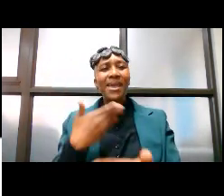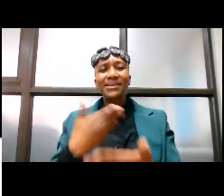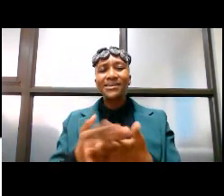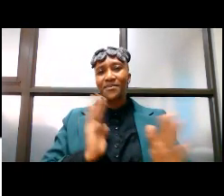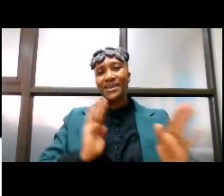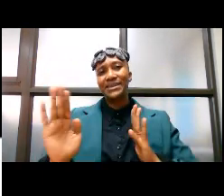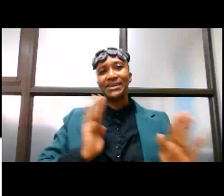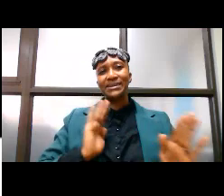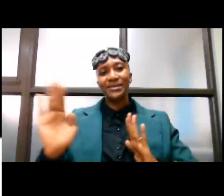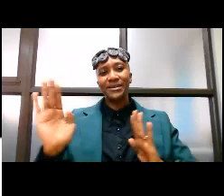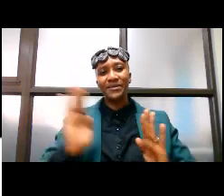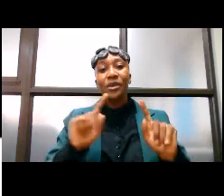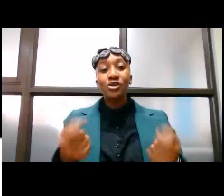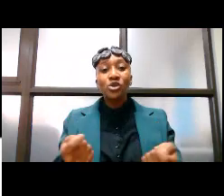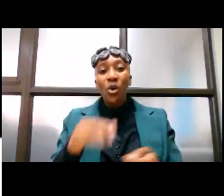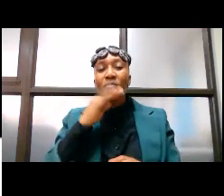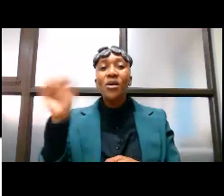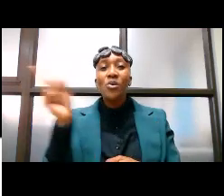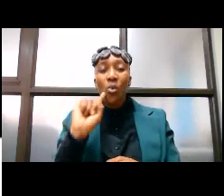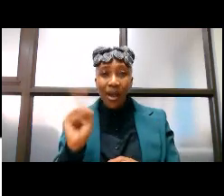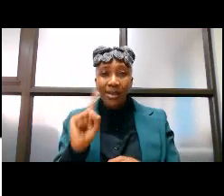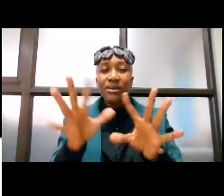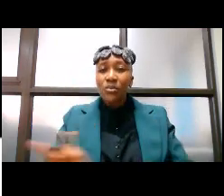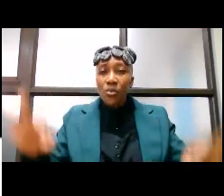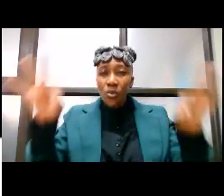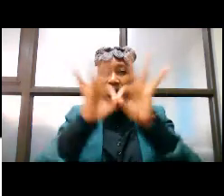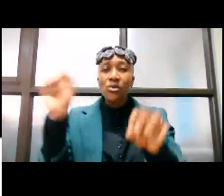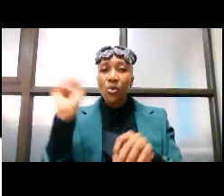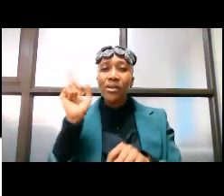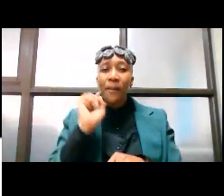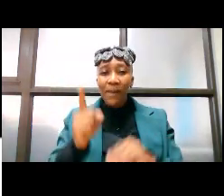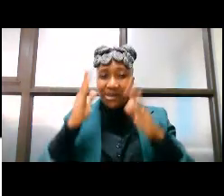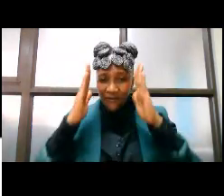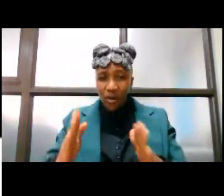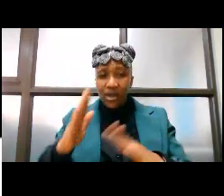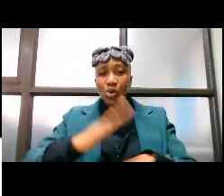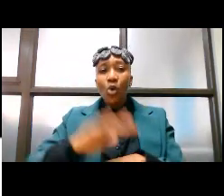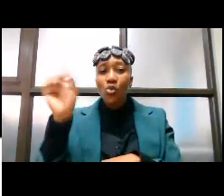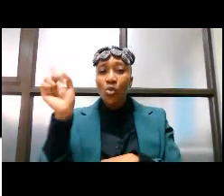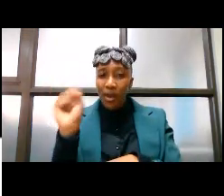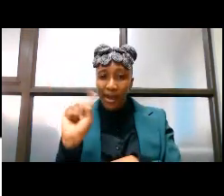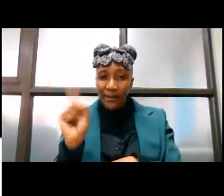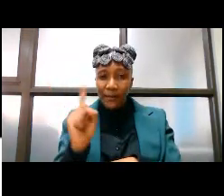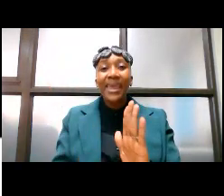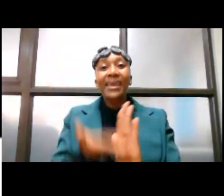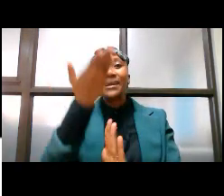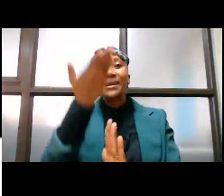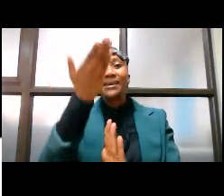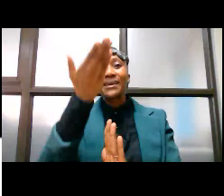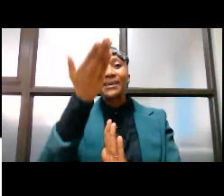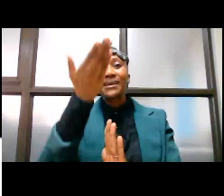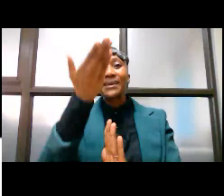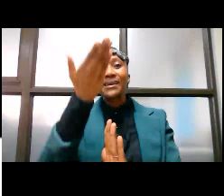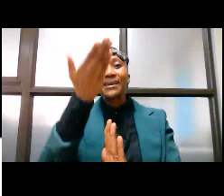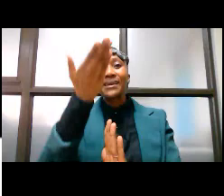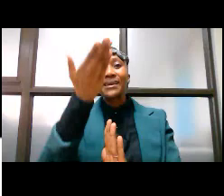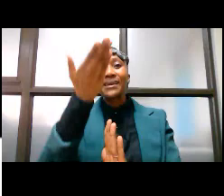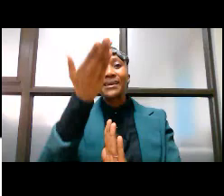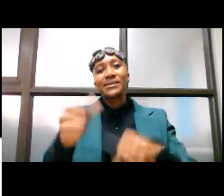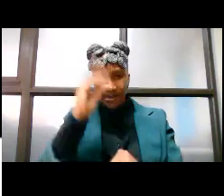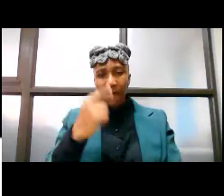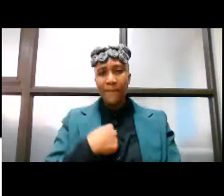is, before you teach, after you teach, you focus on, did I increase participation in learning? Did I do my best to do